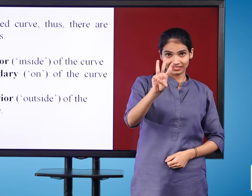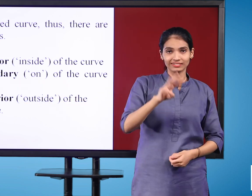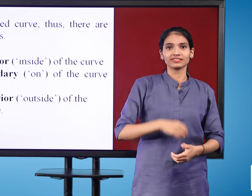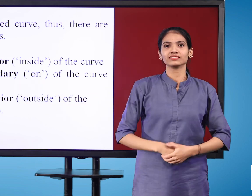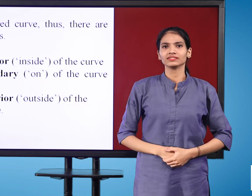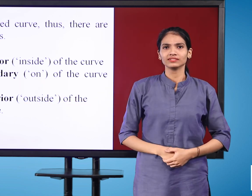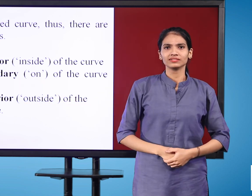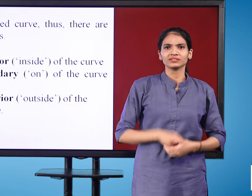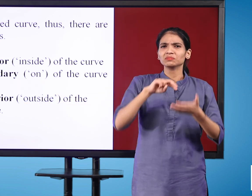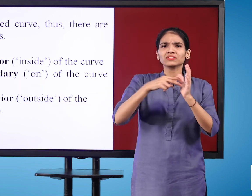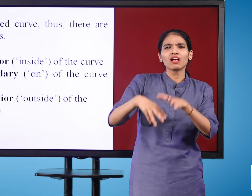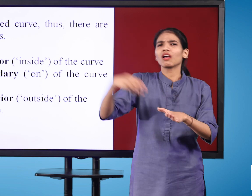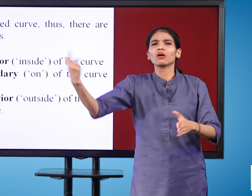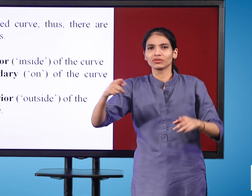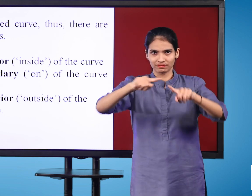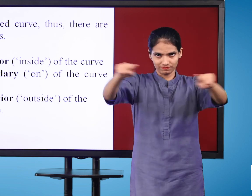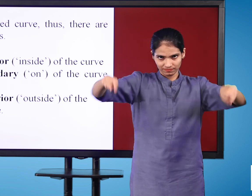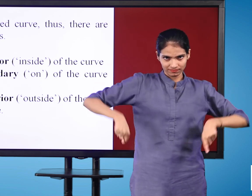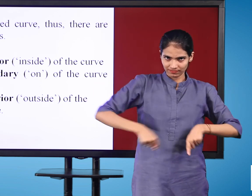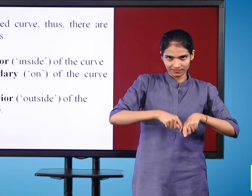3. Exterior, that is,